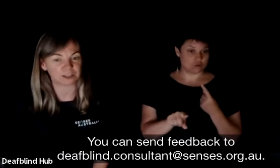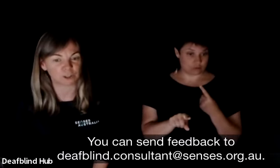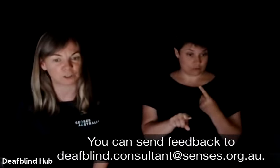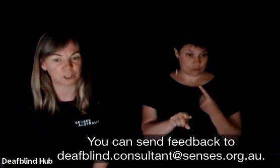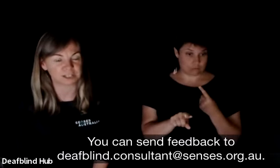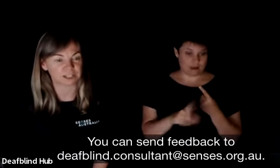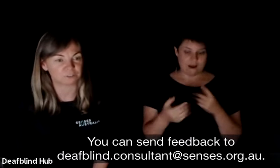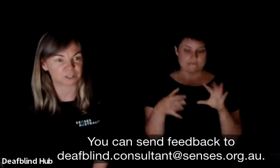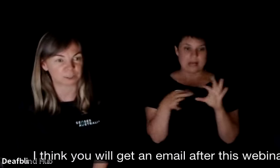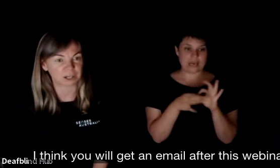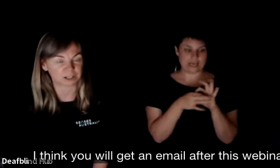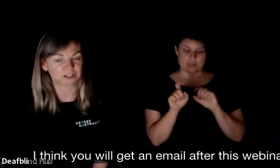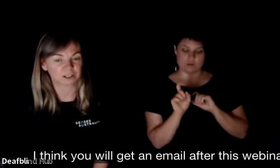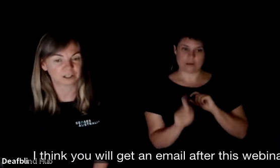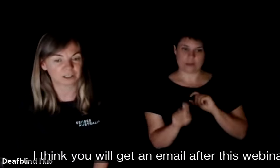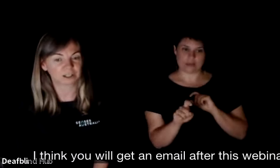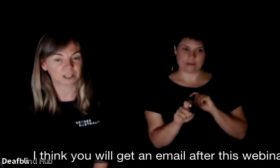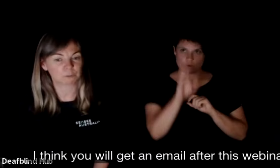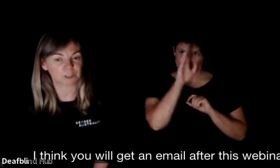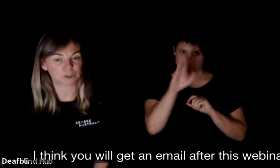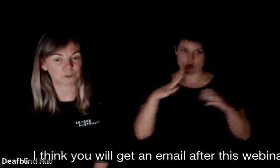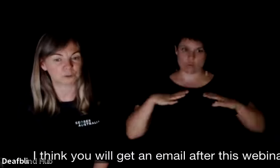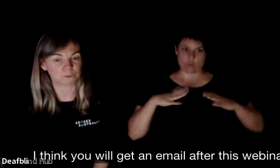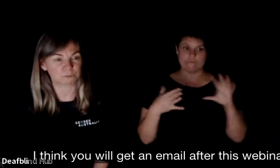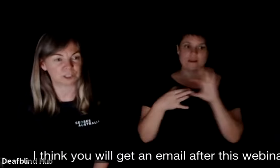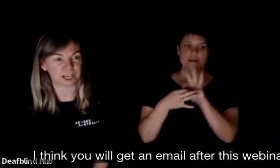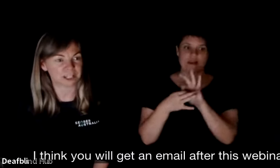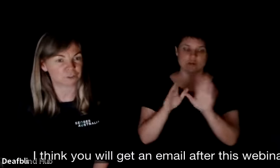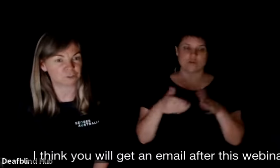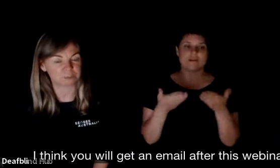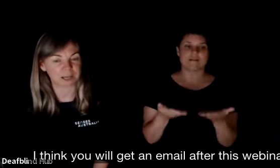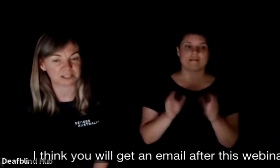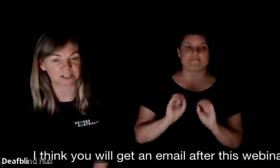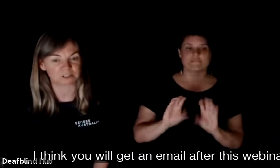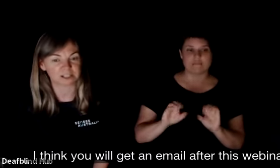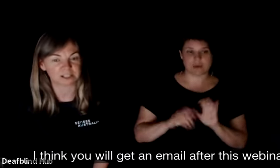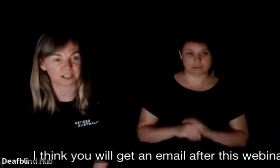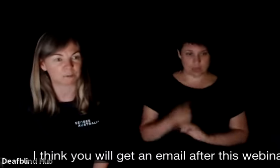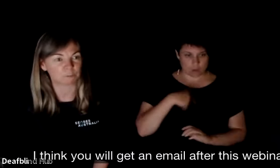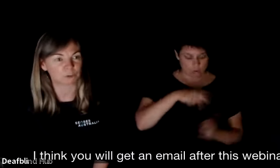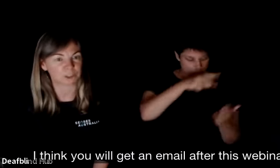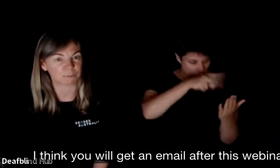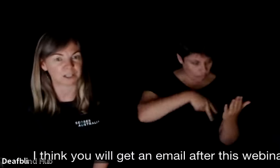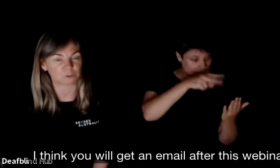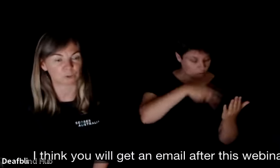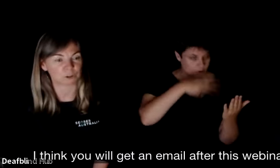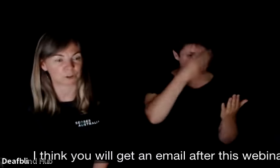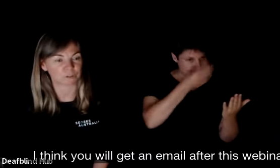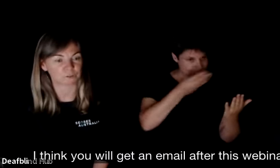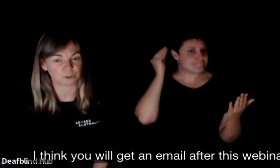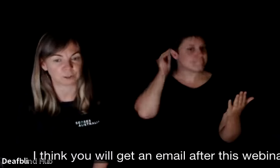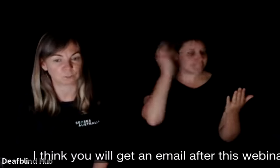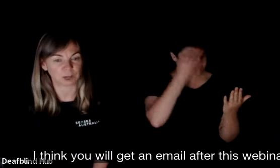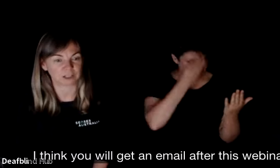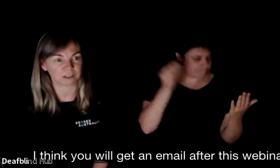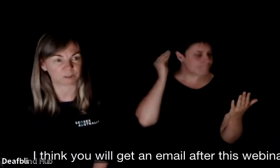email there so you can send feedback. And we do take your feedback seriously and want to make it work